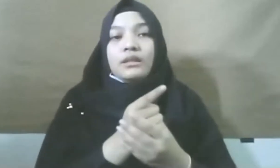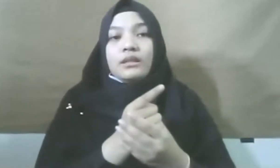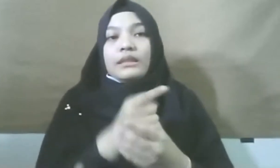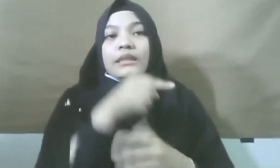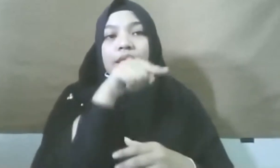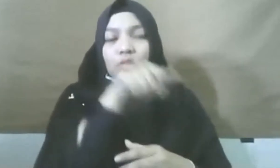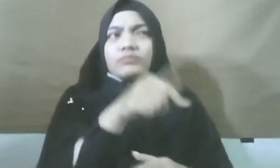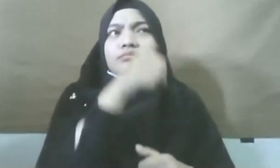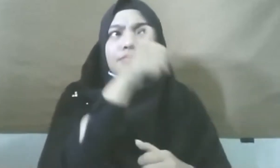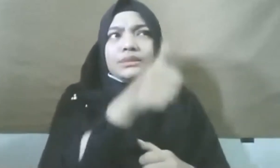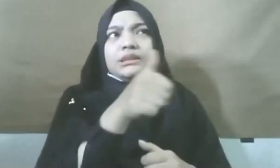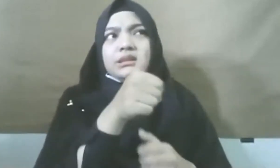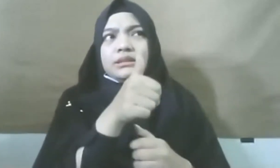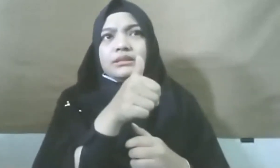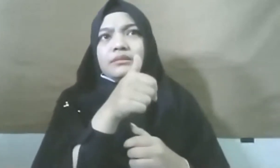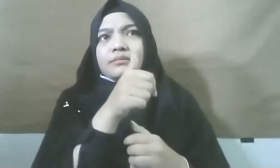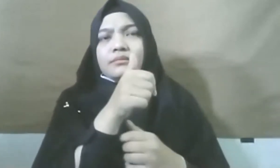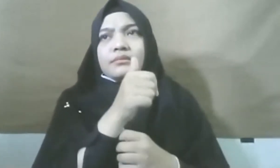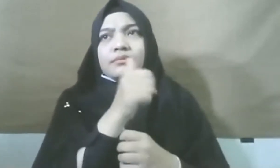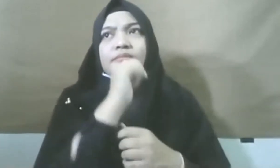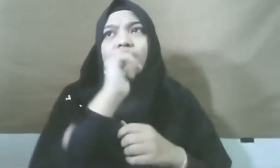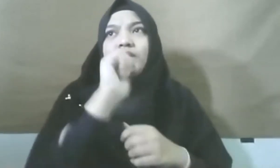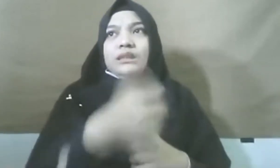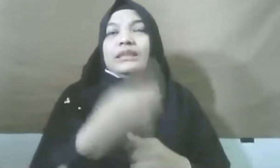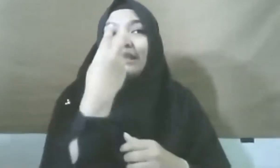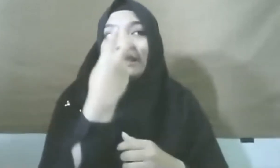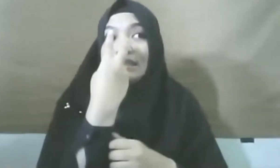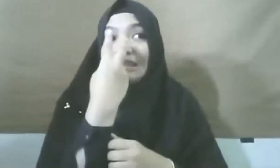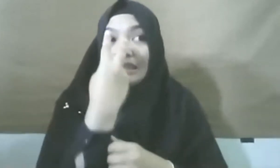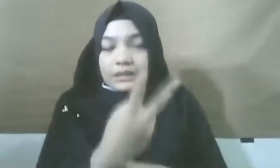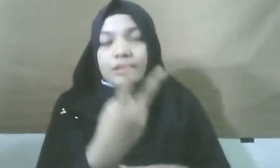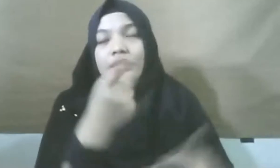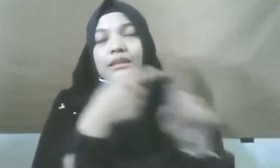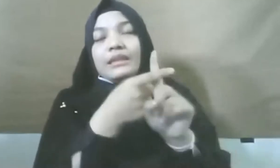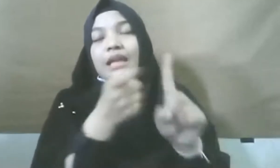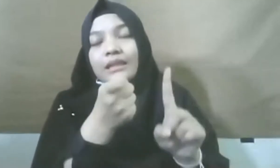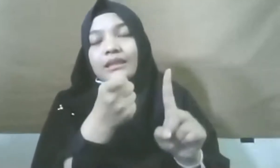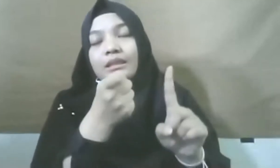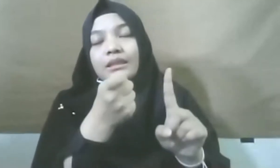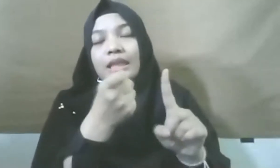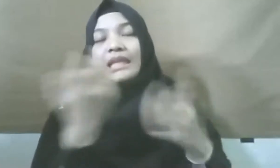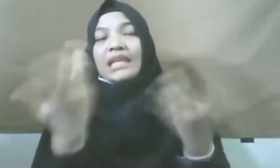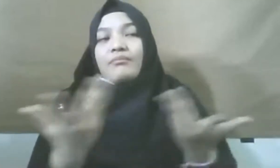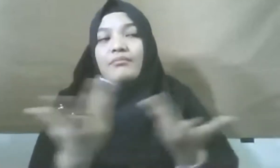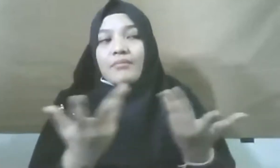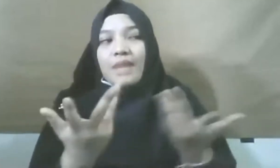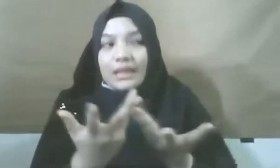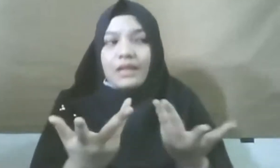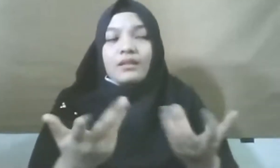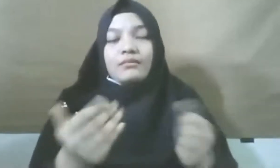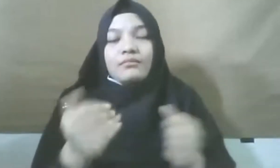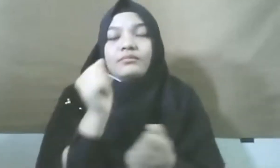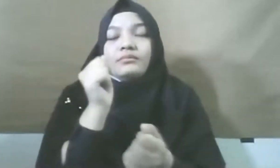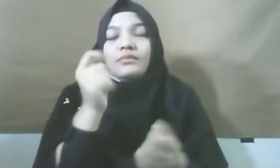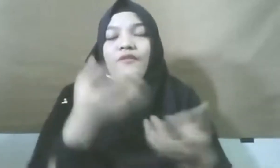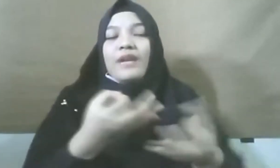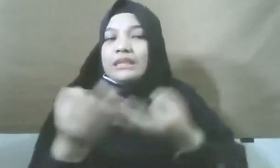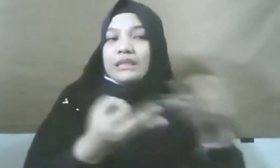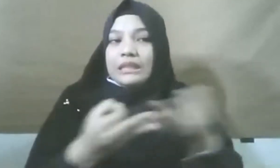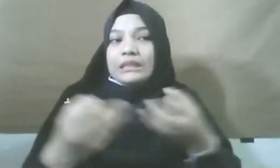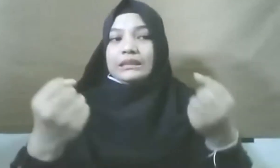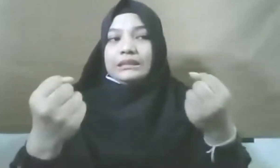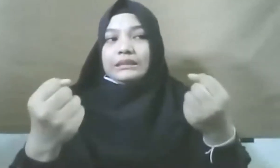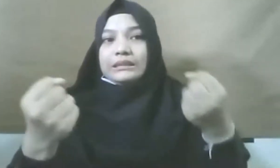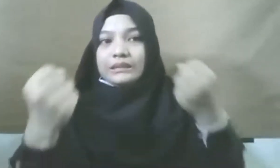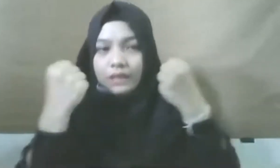essential medical services. So we've seen already quite steeply increasing rates of dengue, of